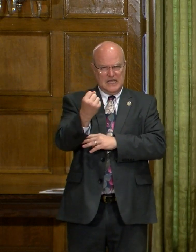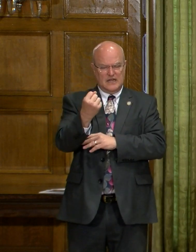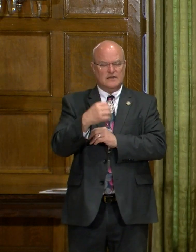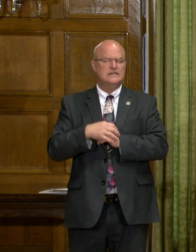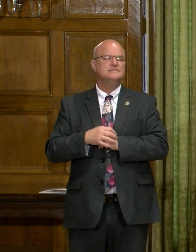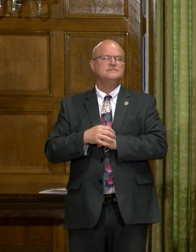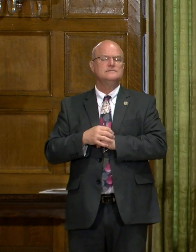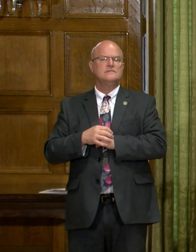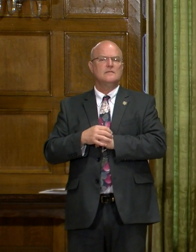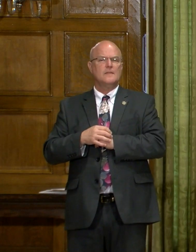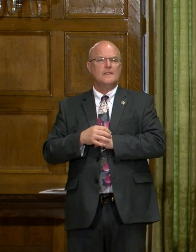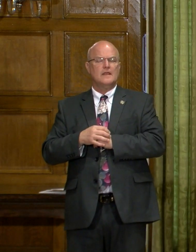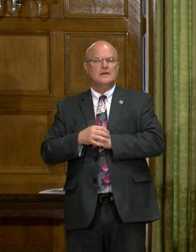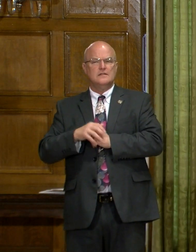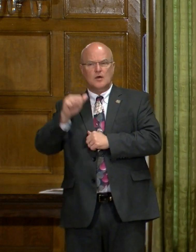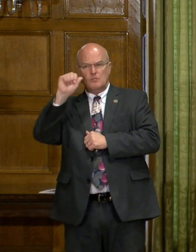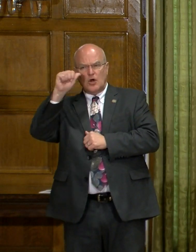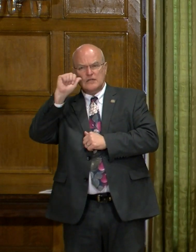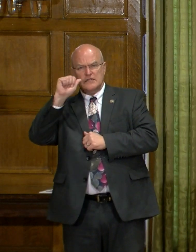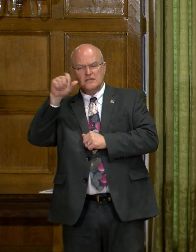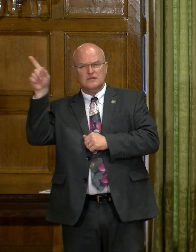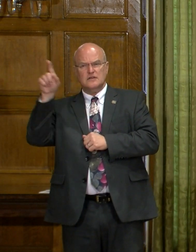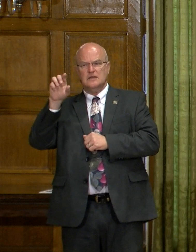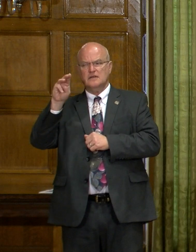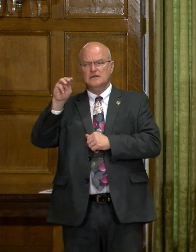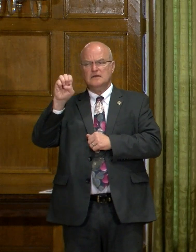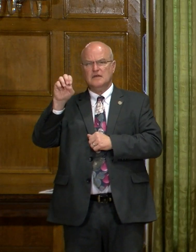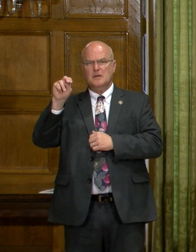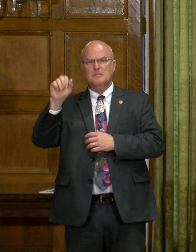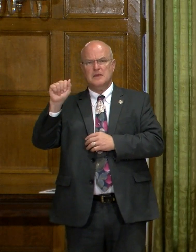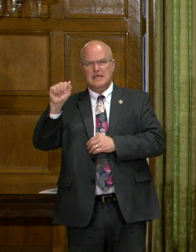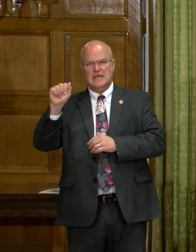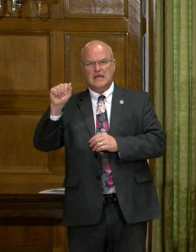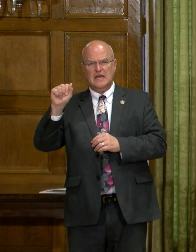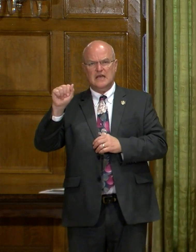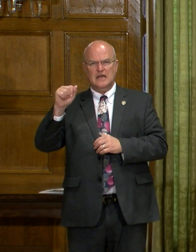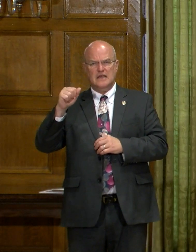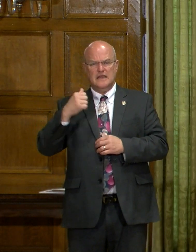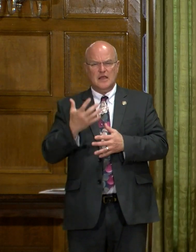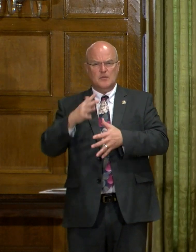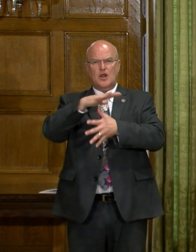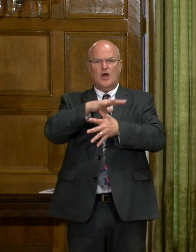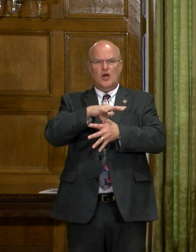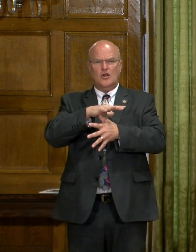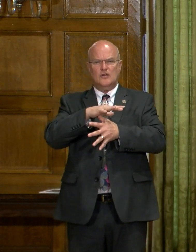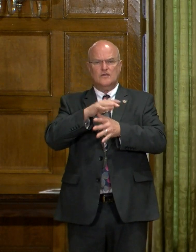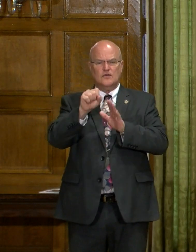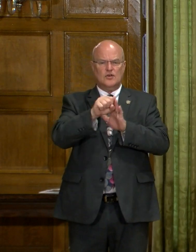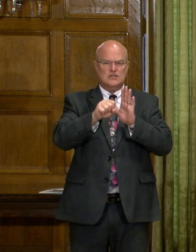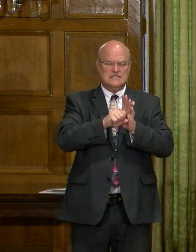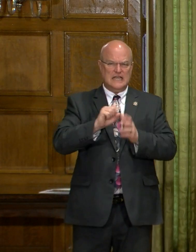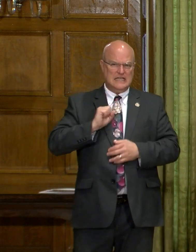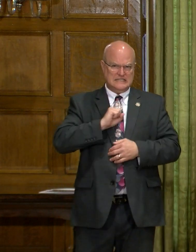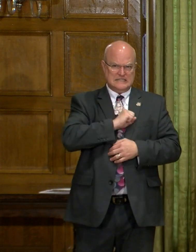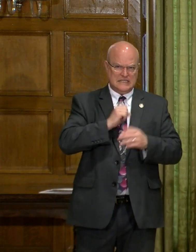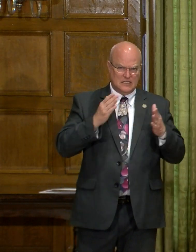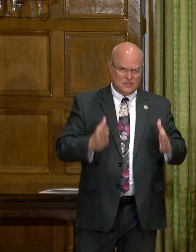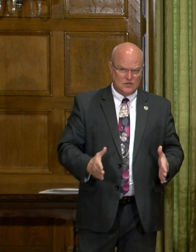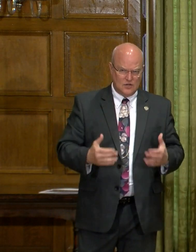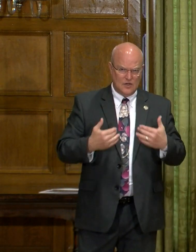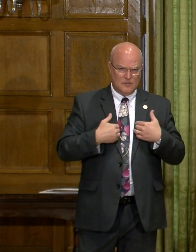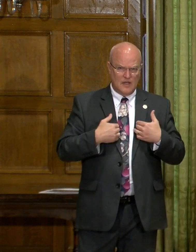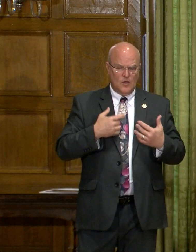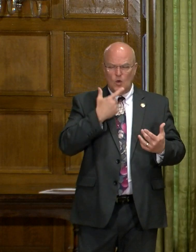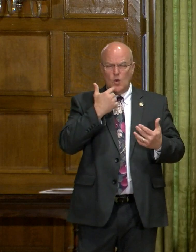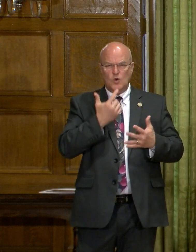the bartender in MENA, do they get priority over a state senator who might have